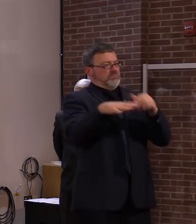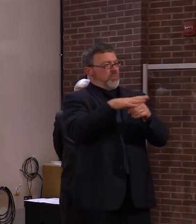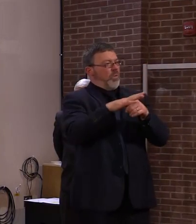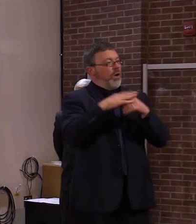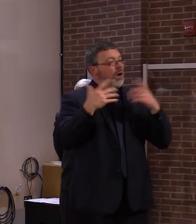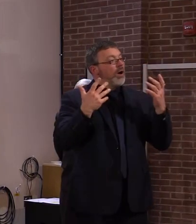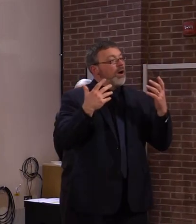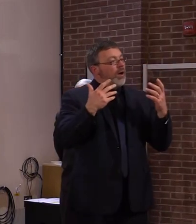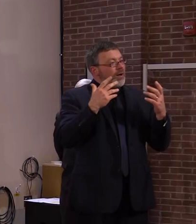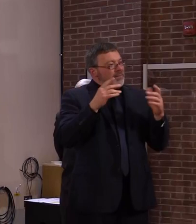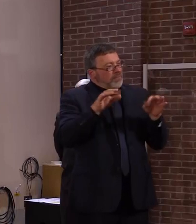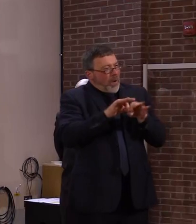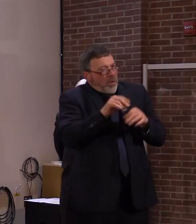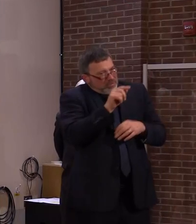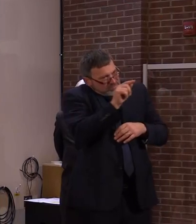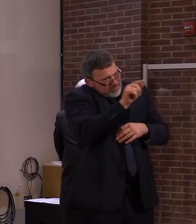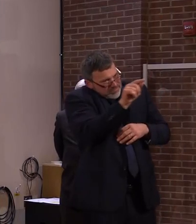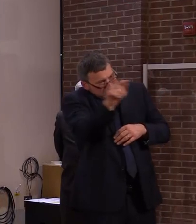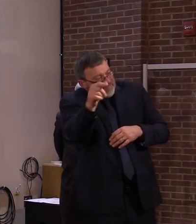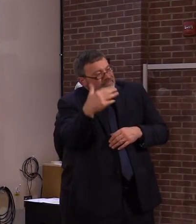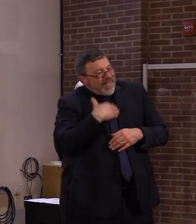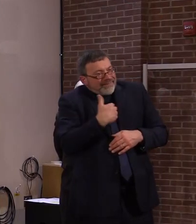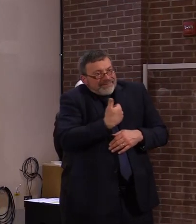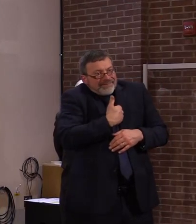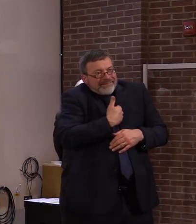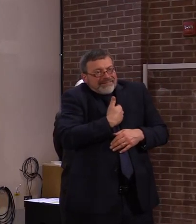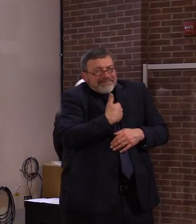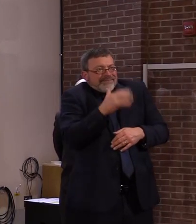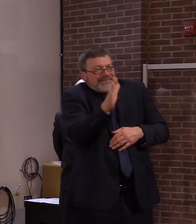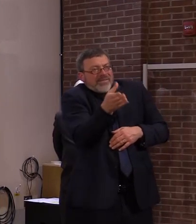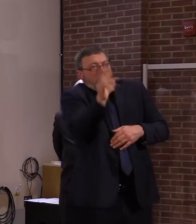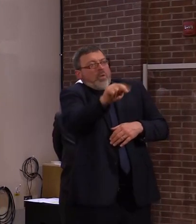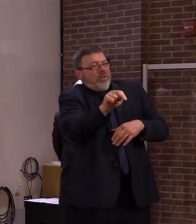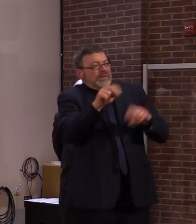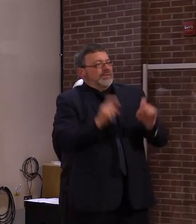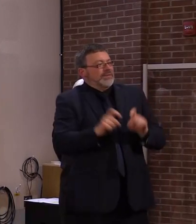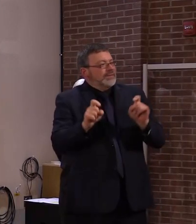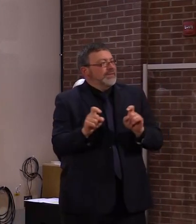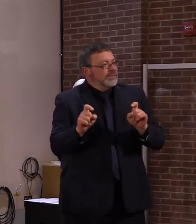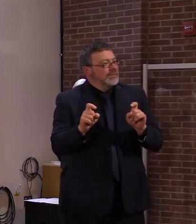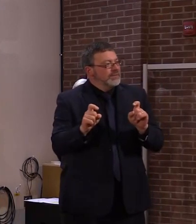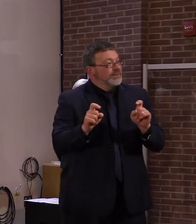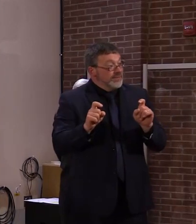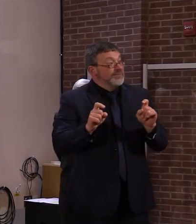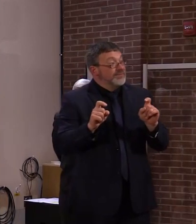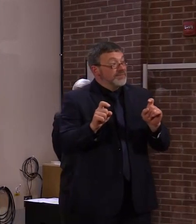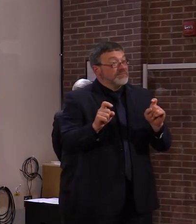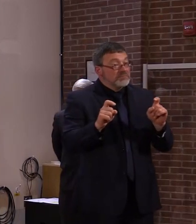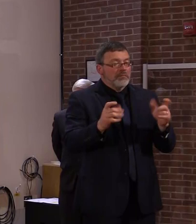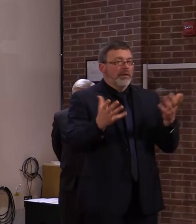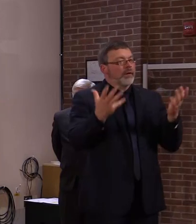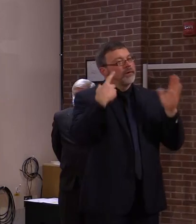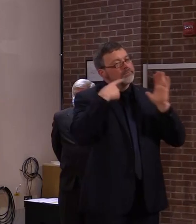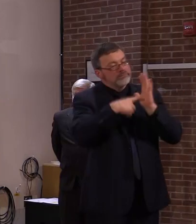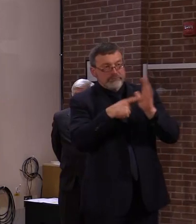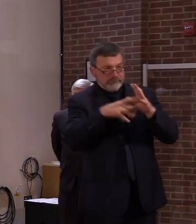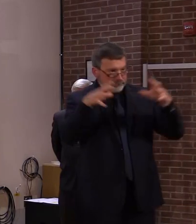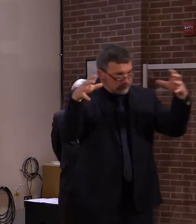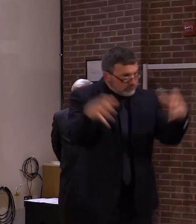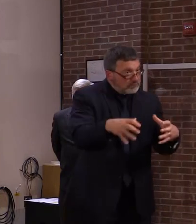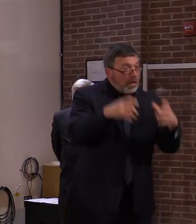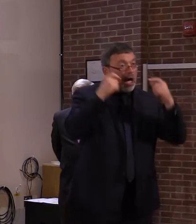safe and good decisions when you're planning whatever you're planning to do, or whatever whom you're going to be